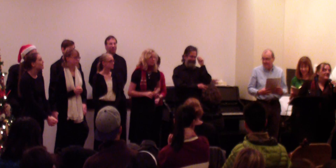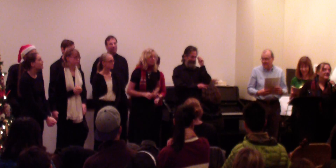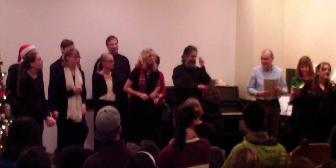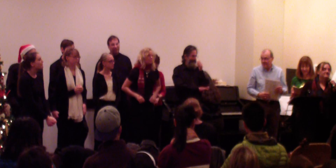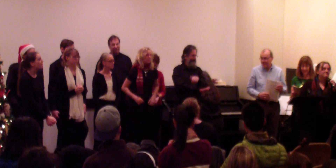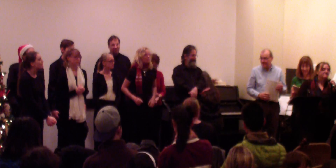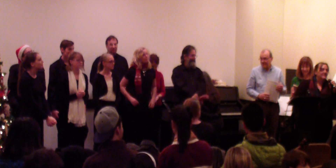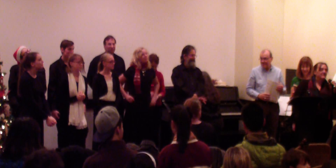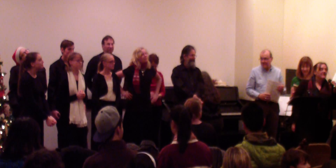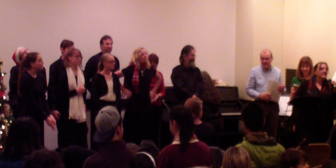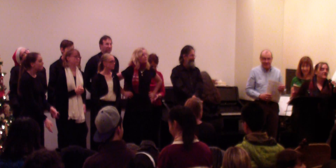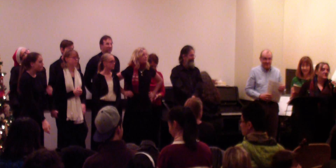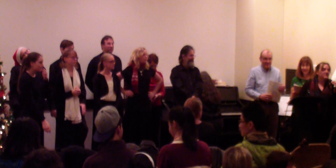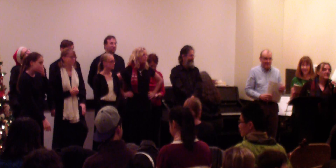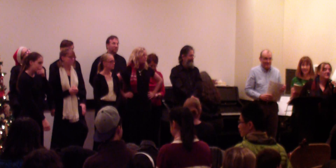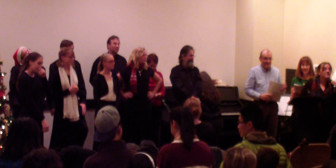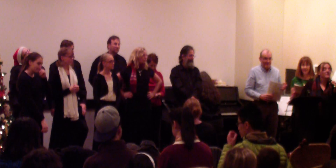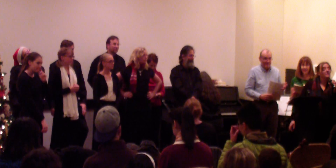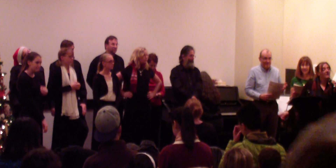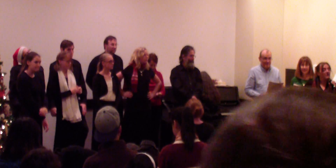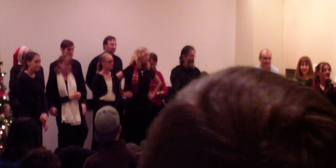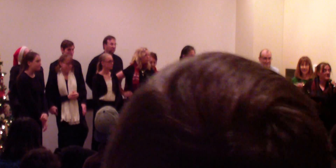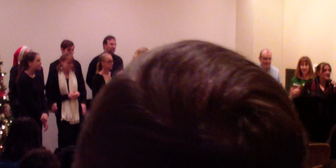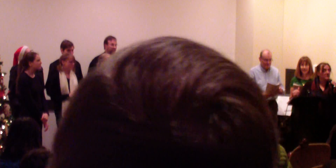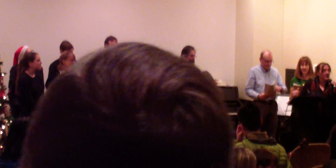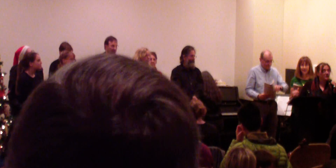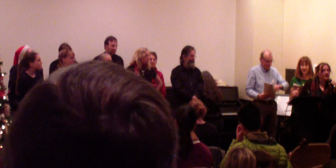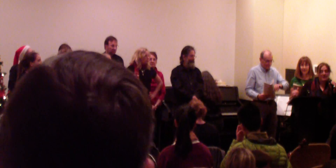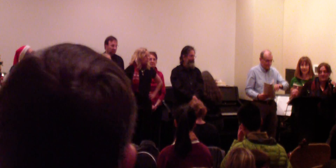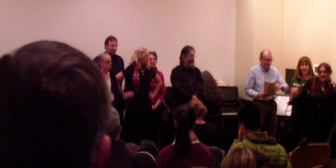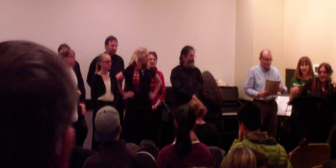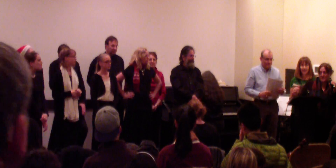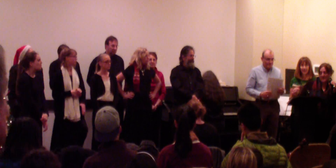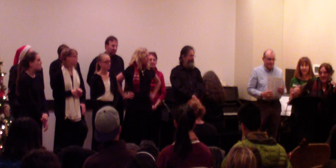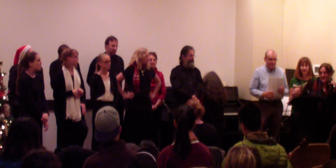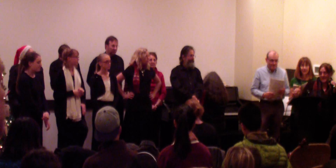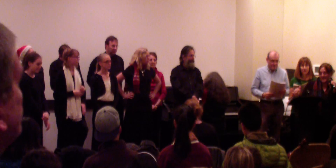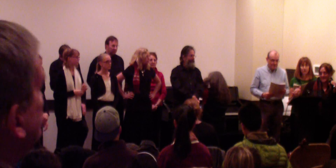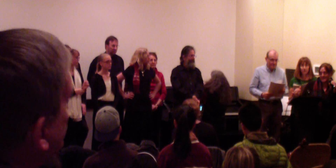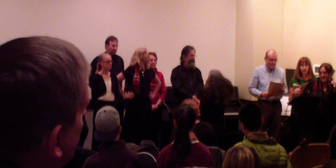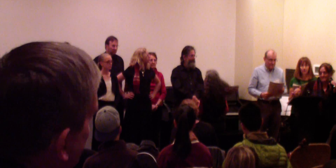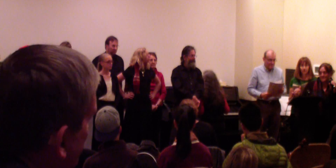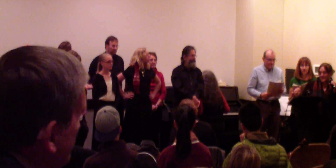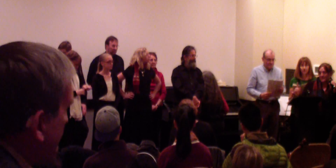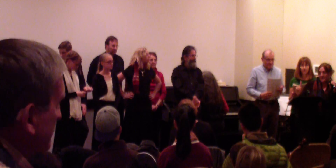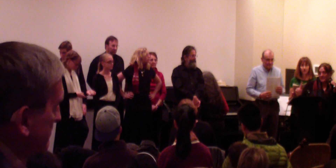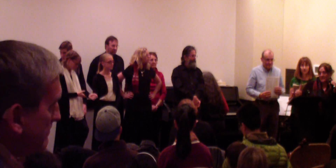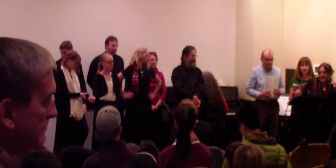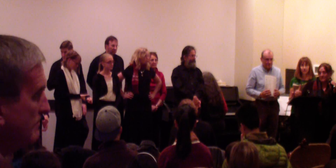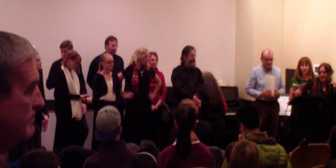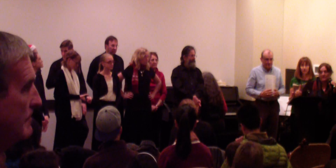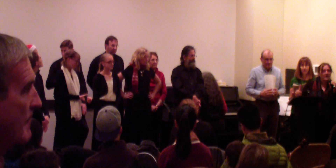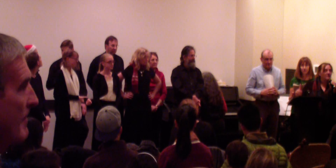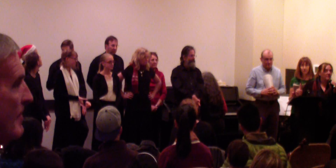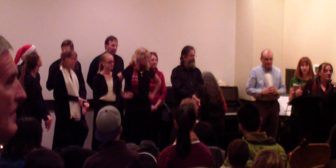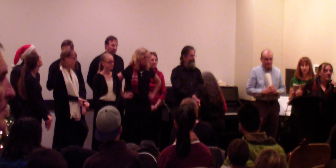Okay. Thank you. So we're going to continue with our program. I'm going to go ahead and announce a couple more songs,